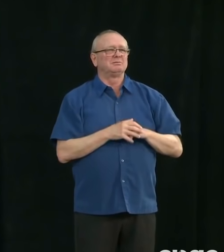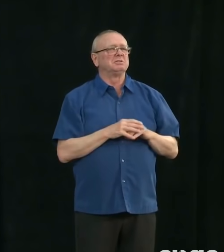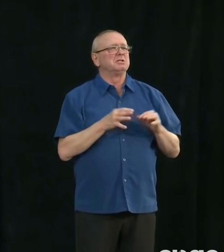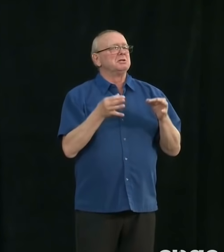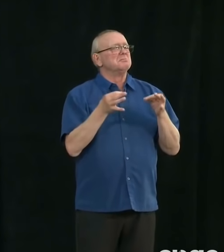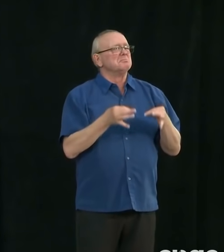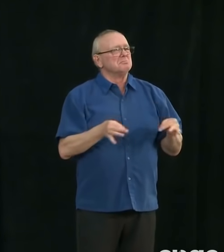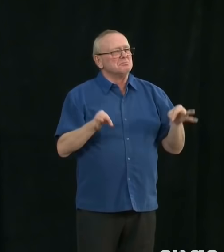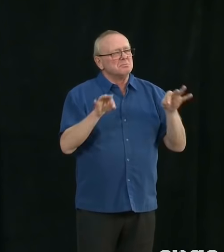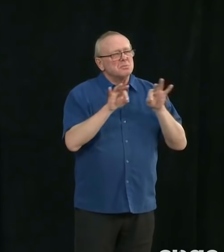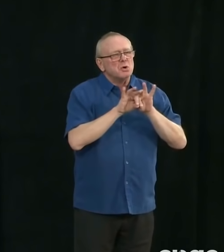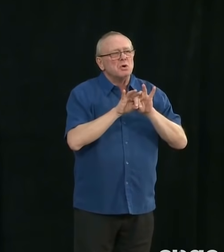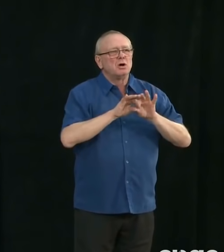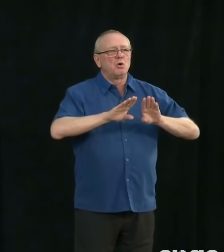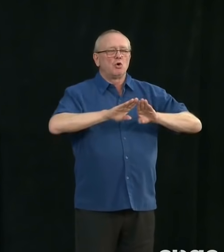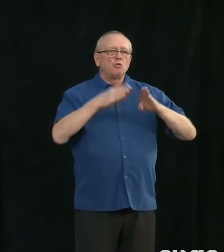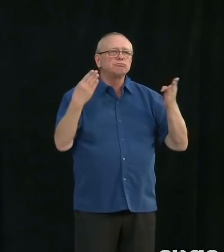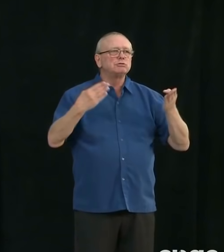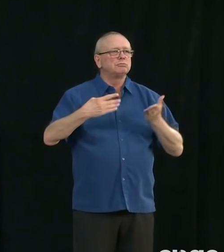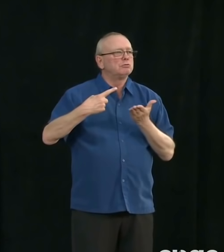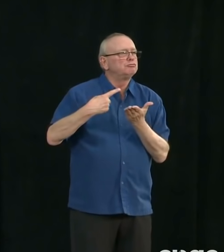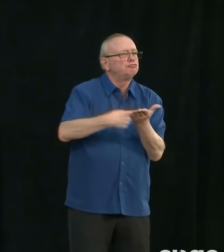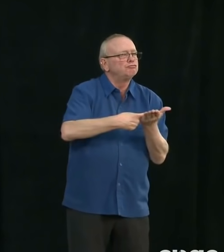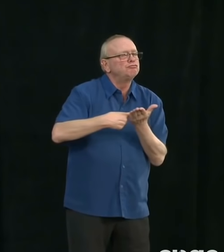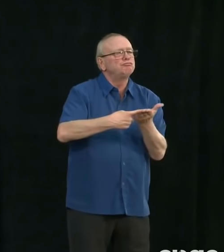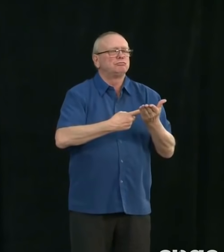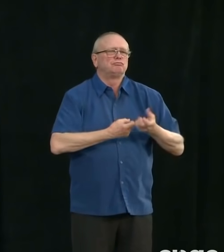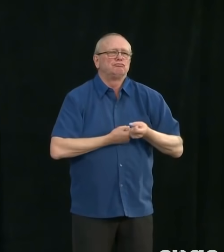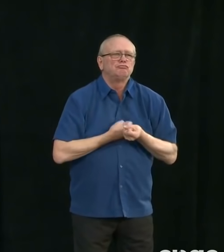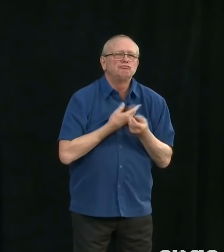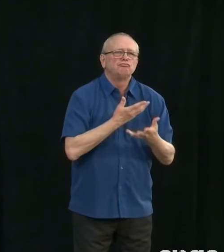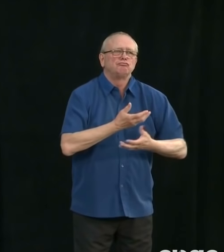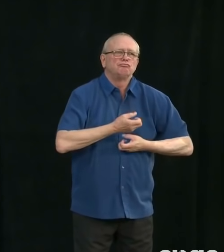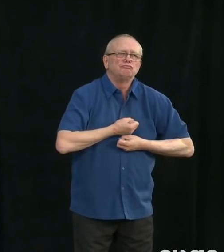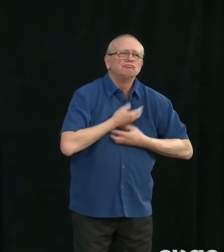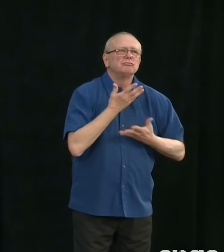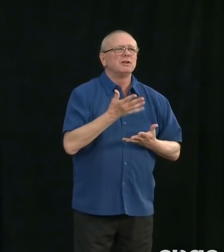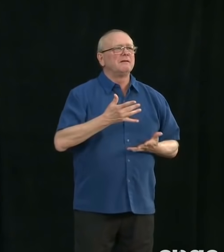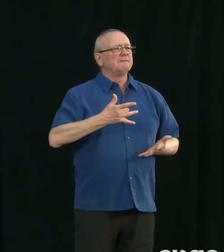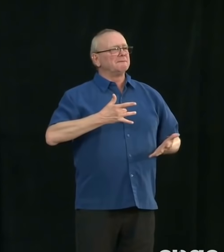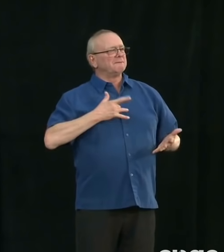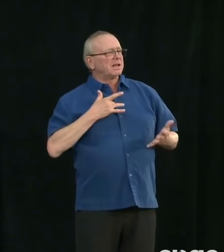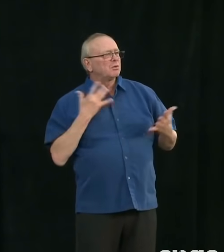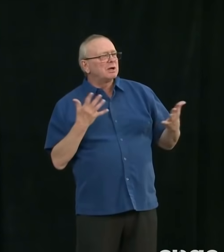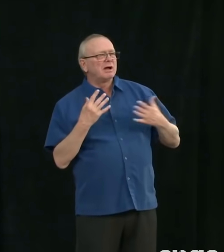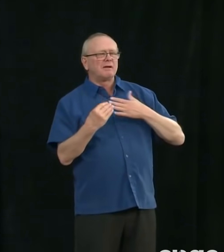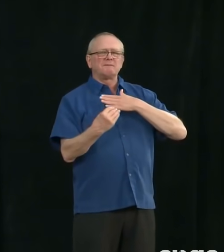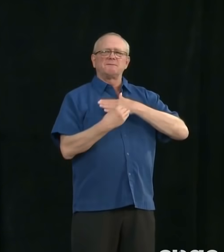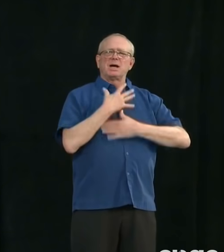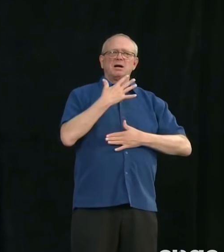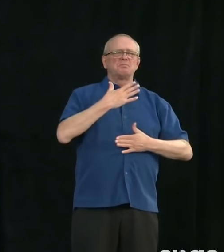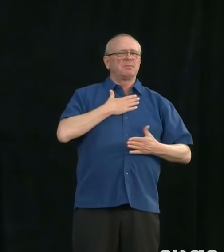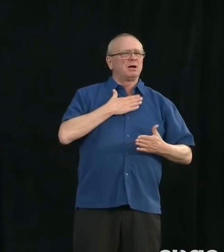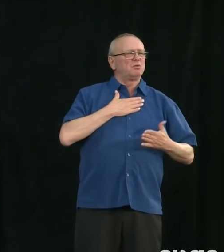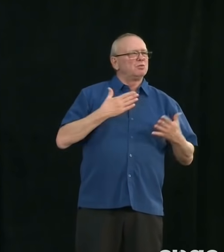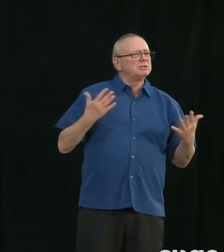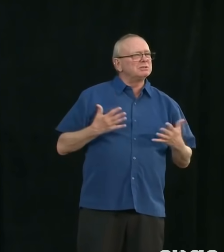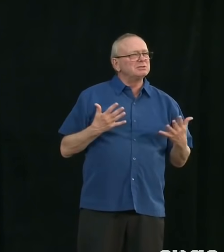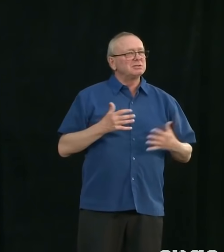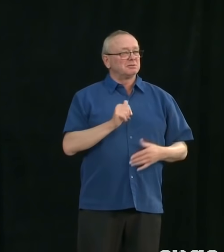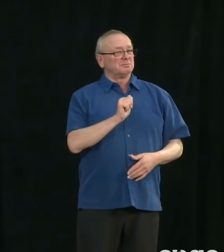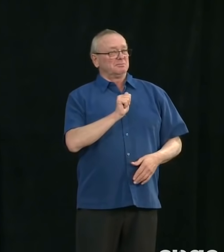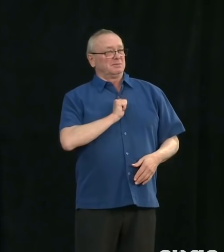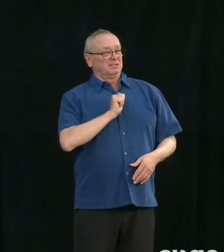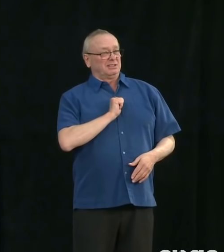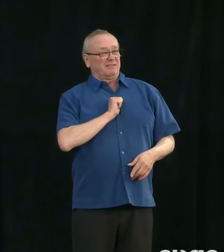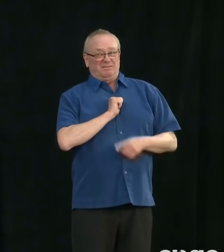these issues and how they affect us. I am lucky to have a supportive family to lean on during what has been a challenging time for me,